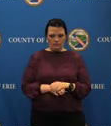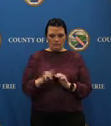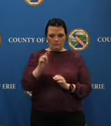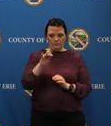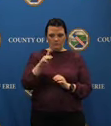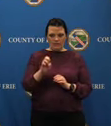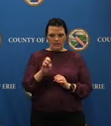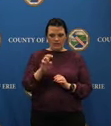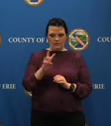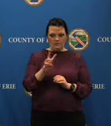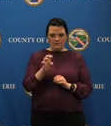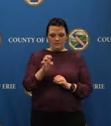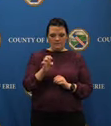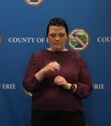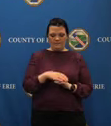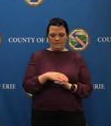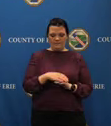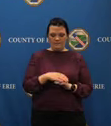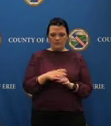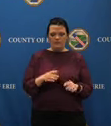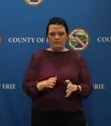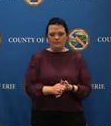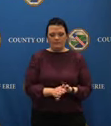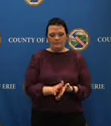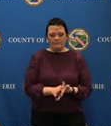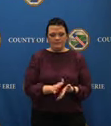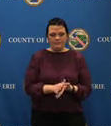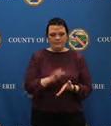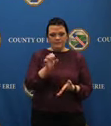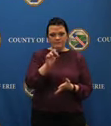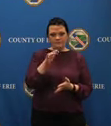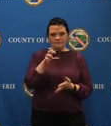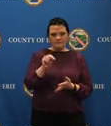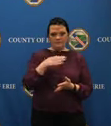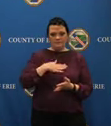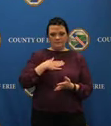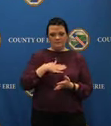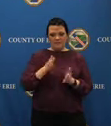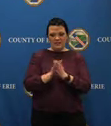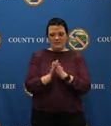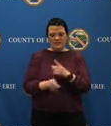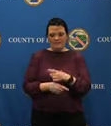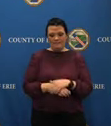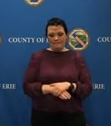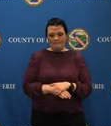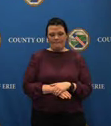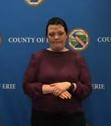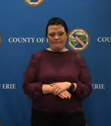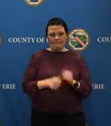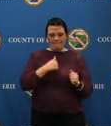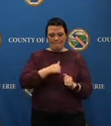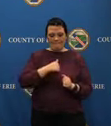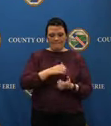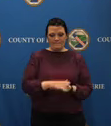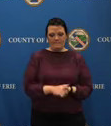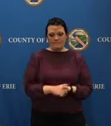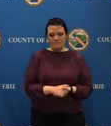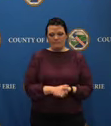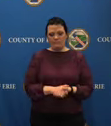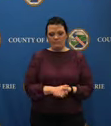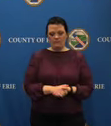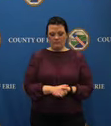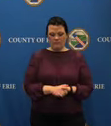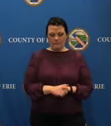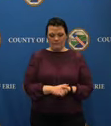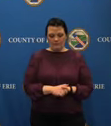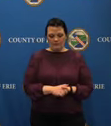Mike Baggerman from BEN. Oh, sorry, Aaron's still here. Aaron, please ask if you have a question. Yeah, sorry about that. Just wanted to